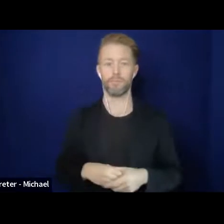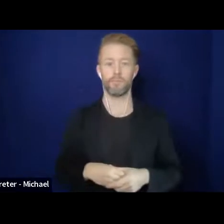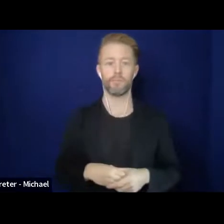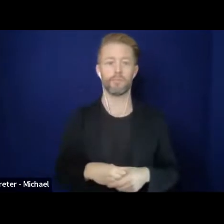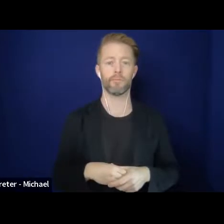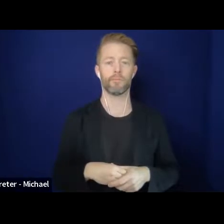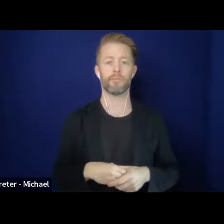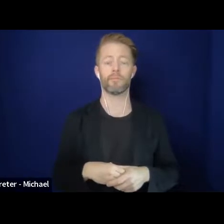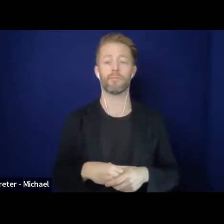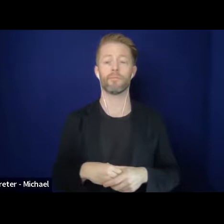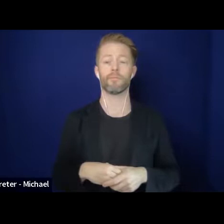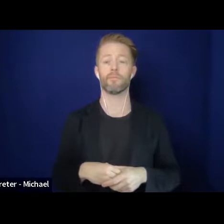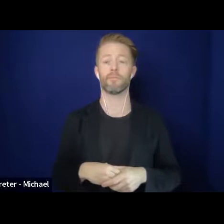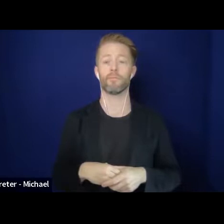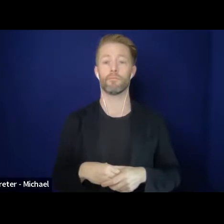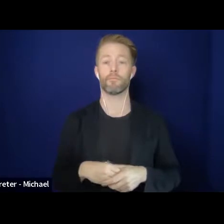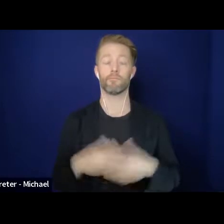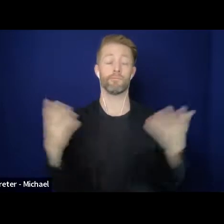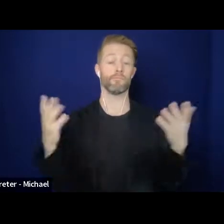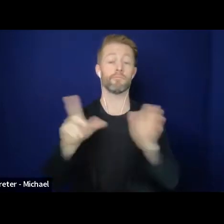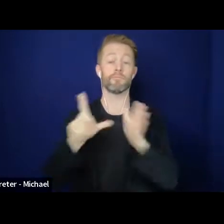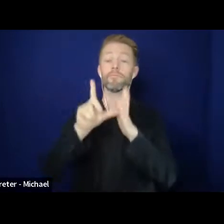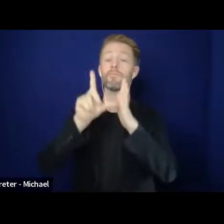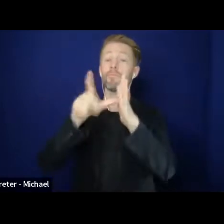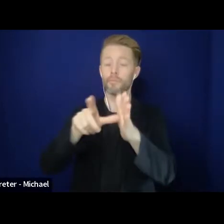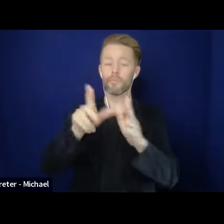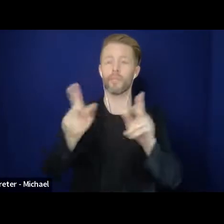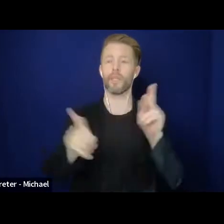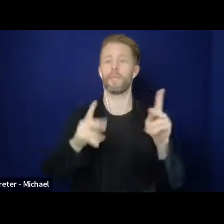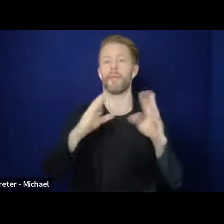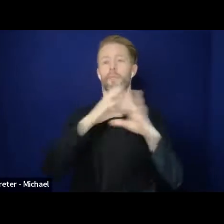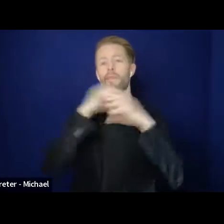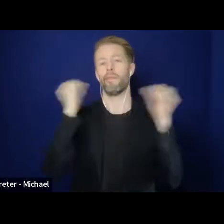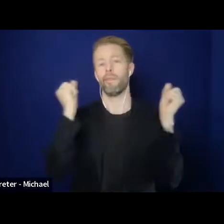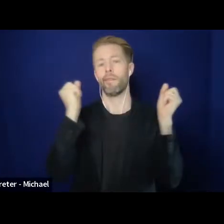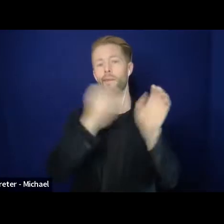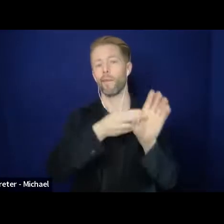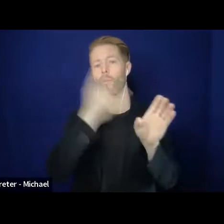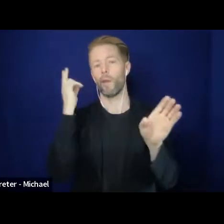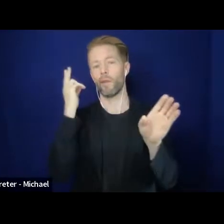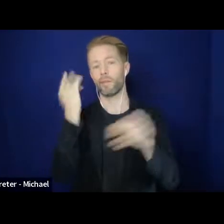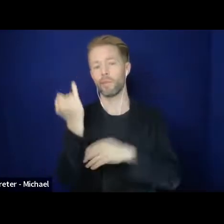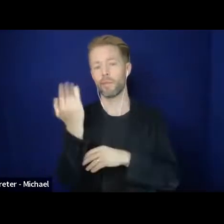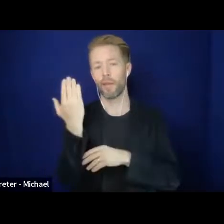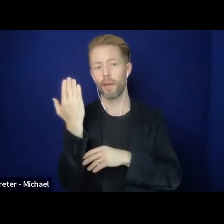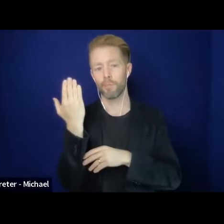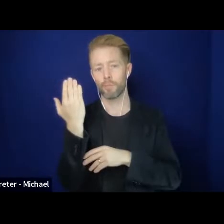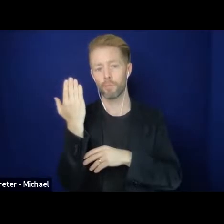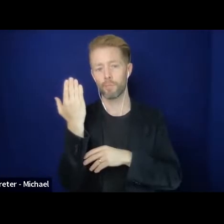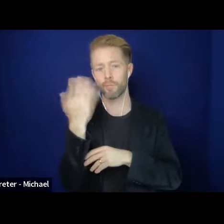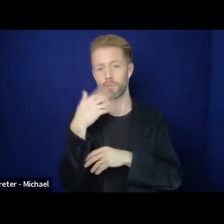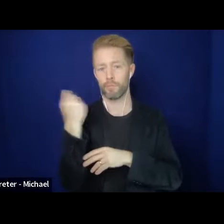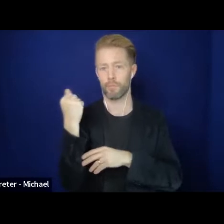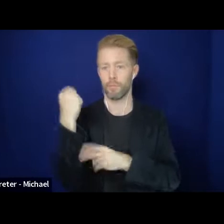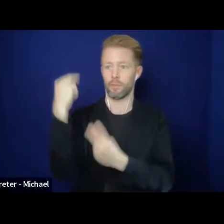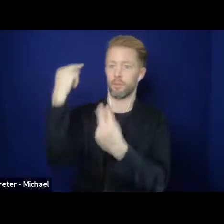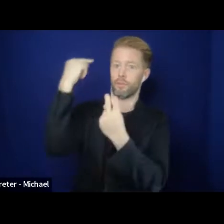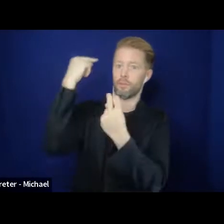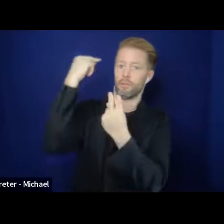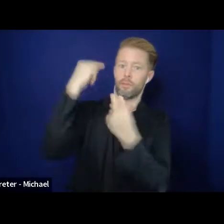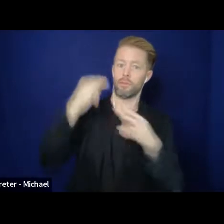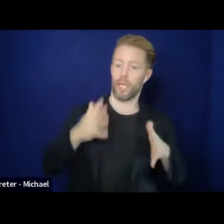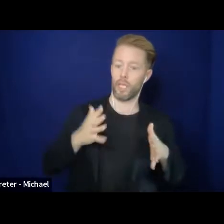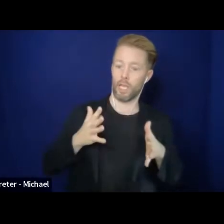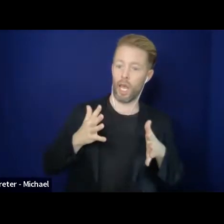people will at a certain point just quit, because being monitored in this way, overarchingly, the increased anxiety, the